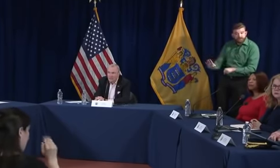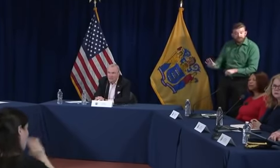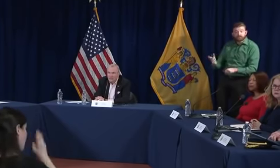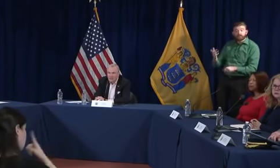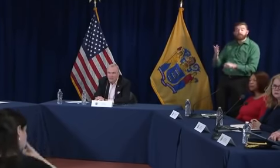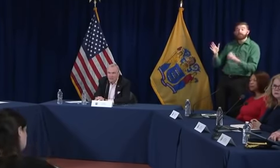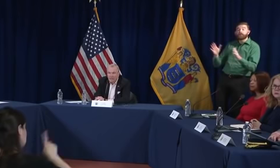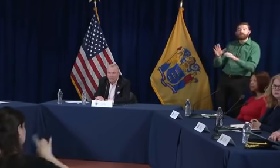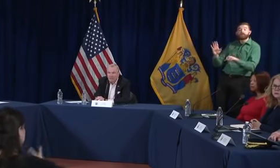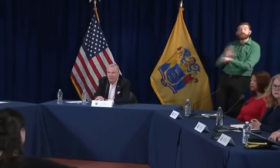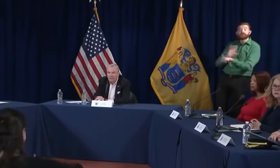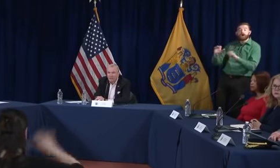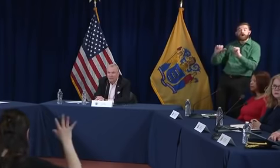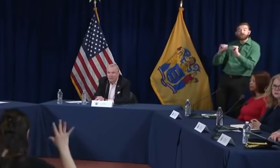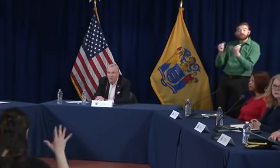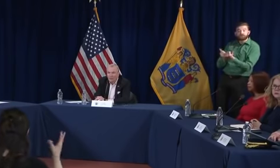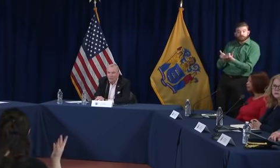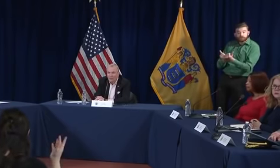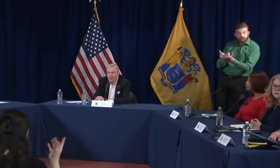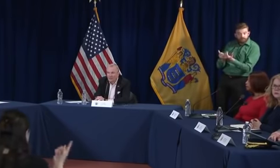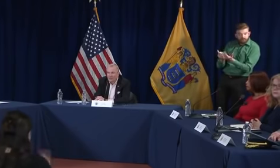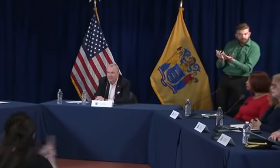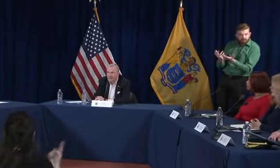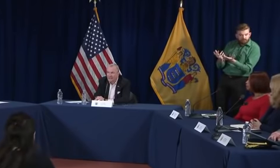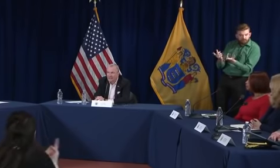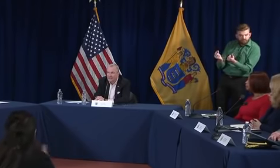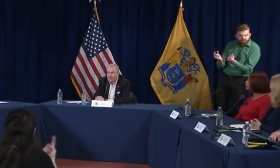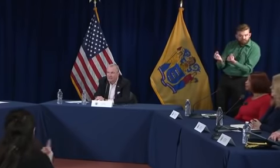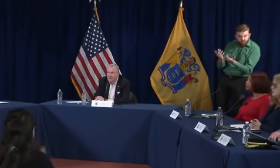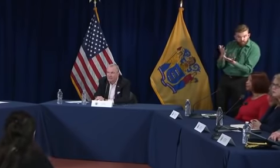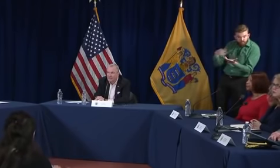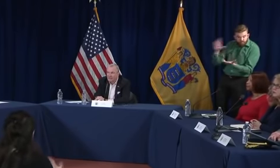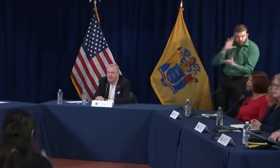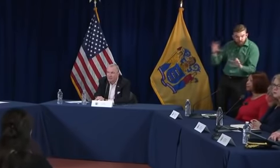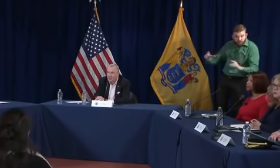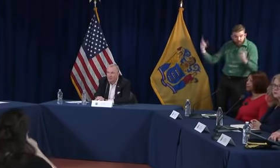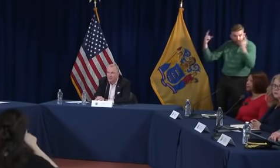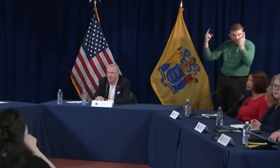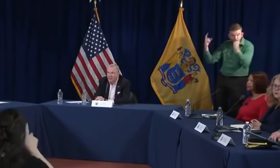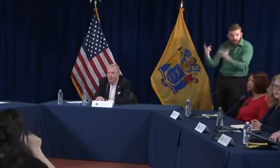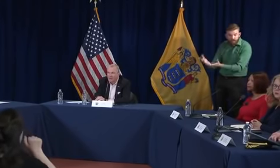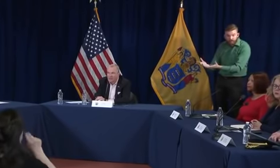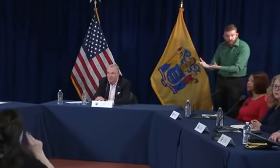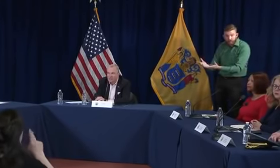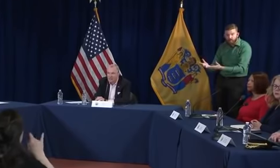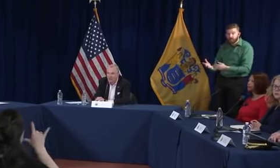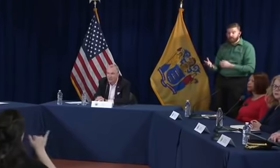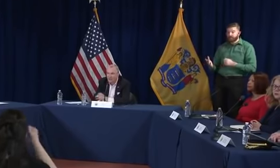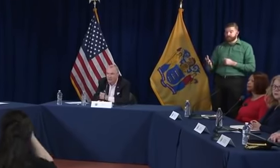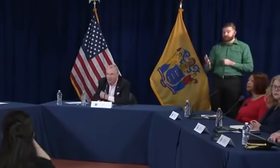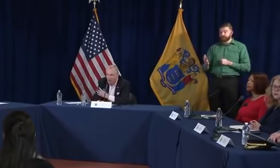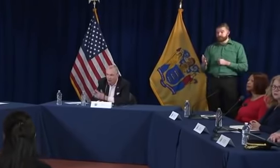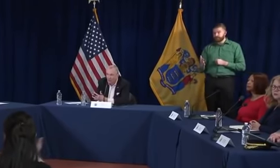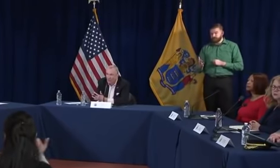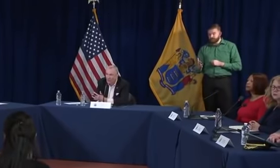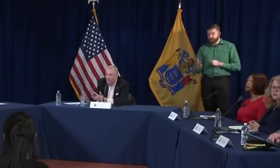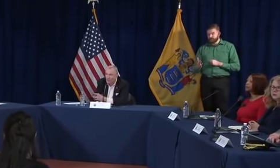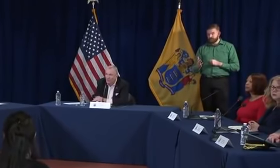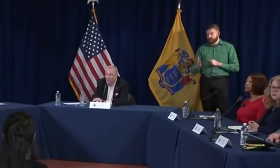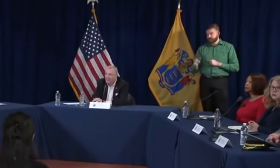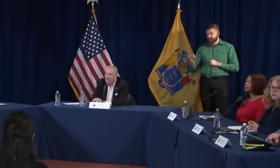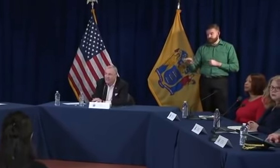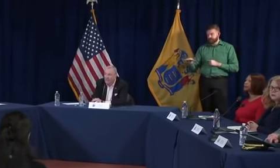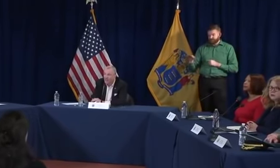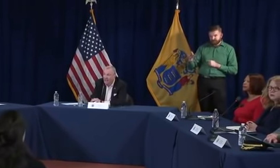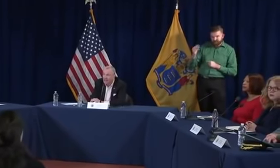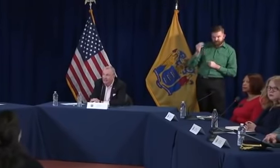a disaster, SBA loans? So several things. Dan Kelly can correct me if I'm wrong on the SBA front. We've put our request in.